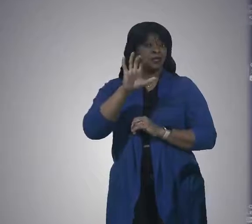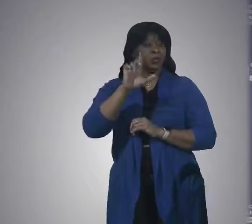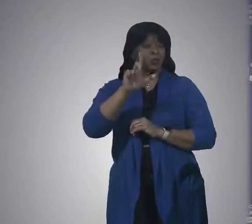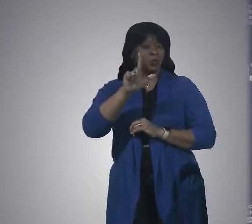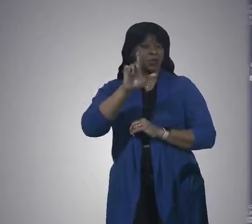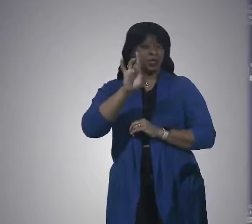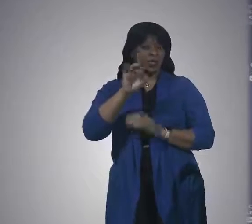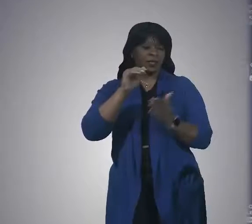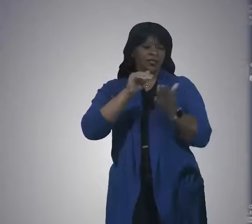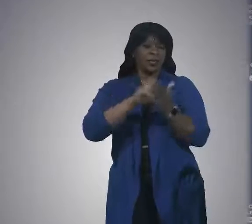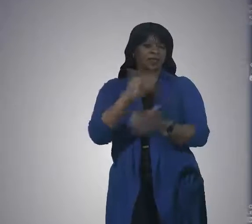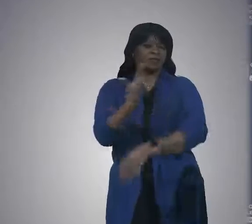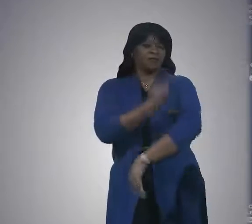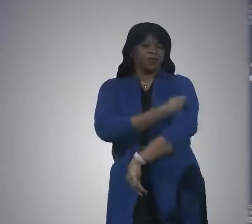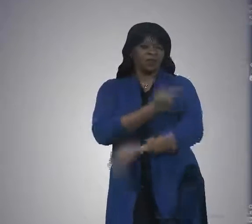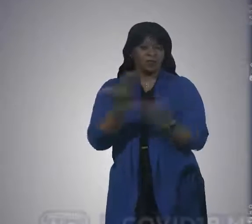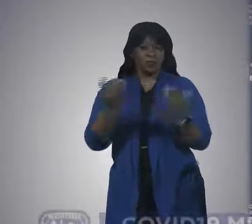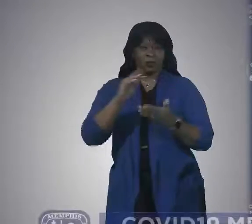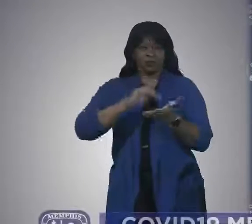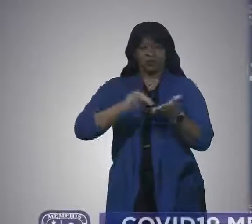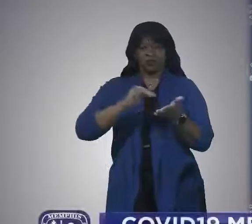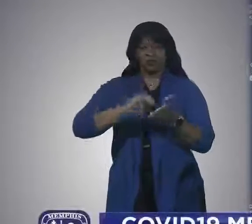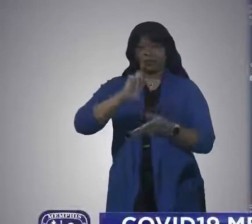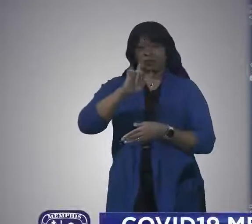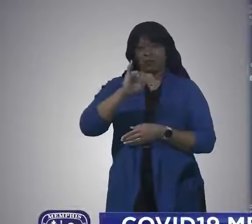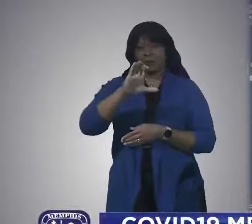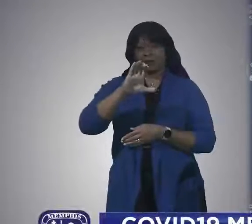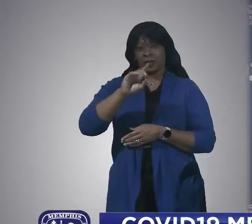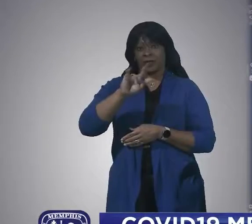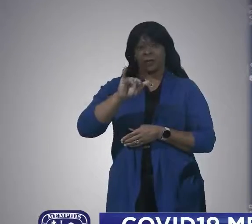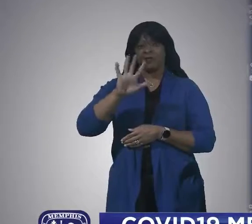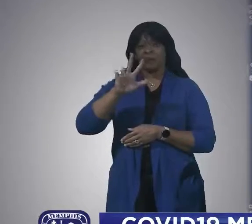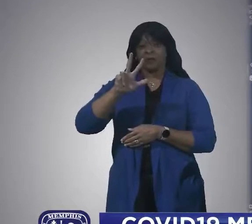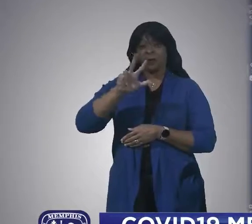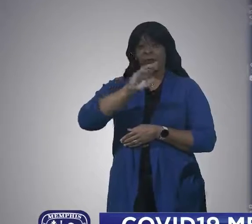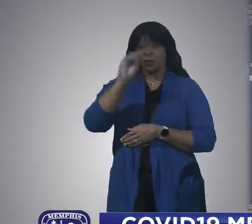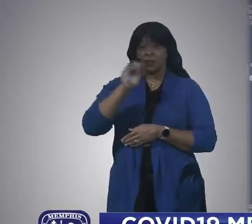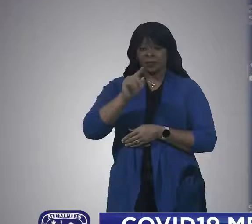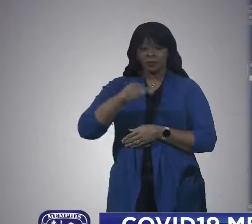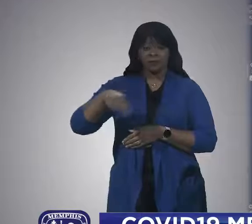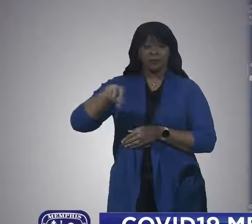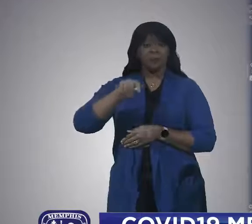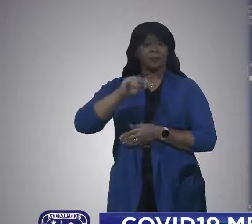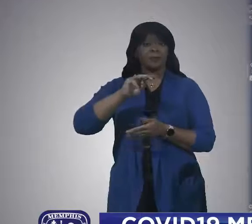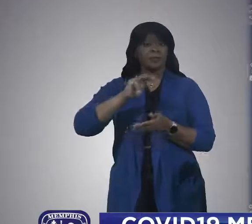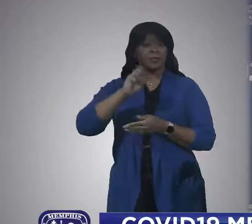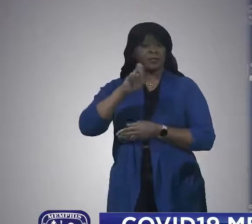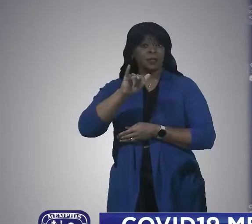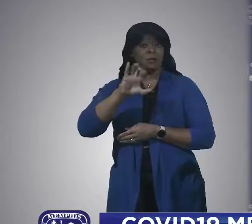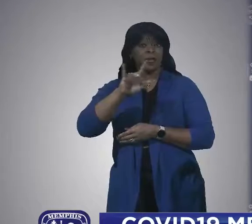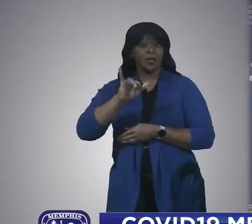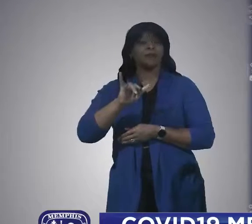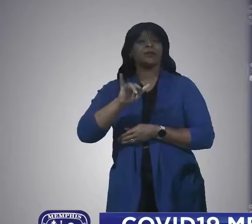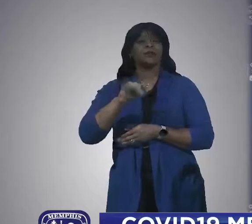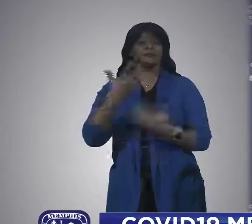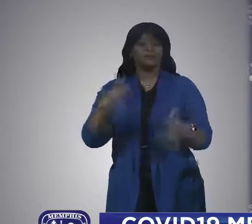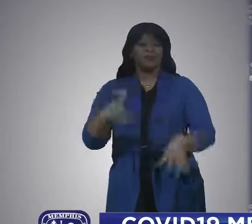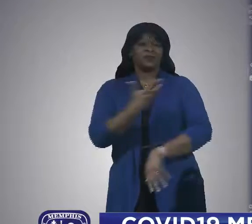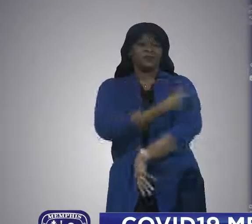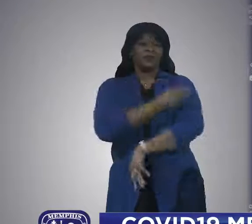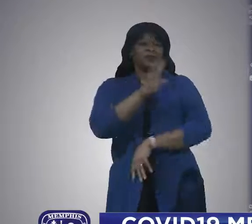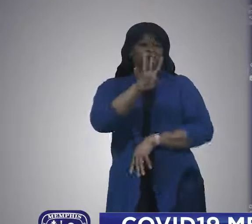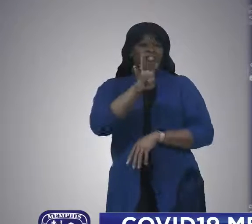vaccinations here in Memphis and Shelby County. 53% of all Shelby Countyans are vaccinated. That's 496,000